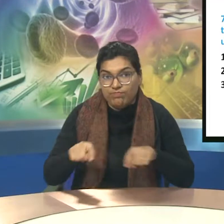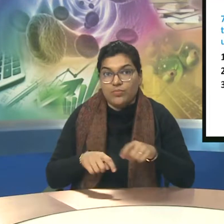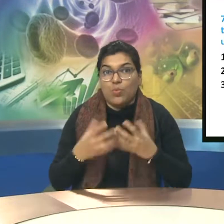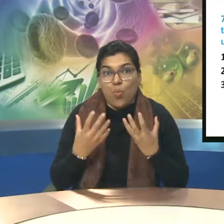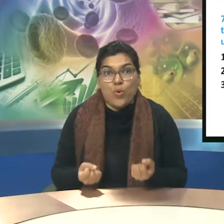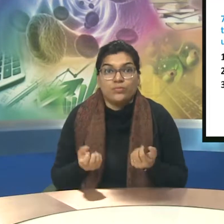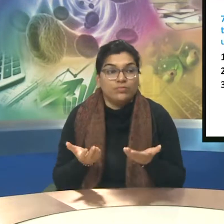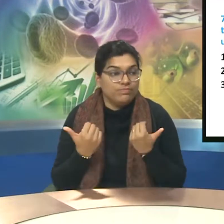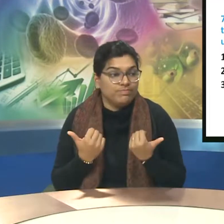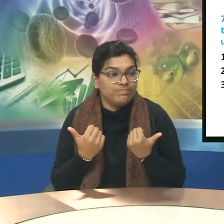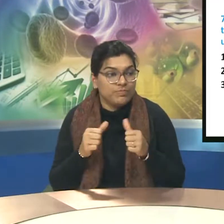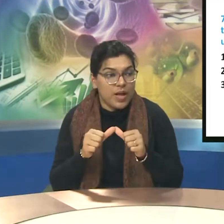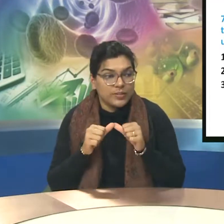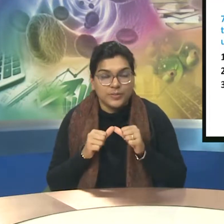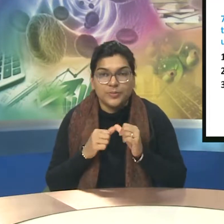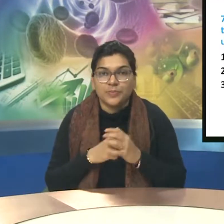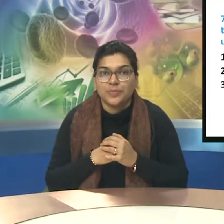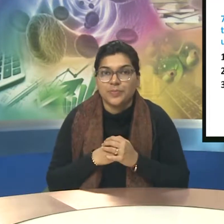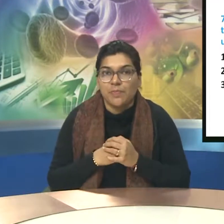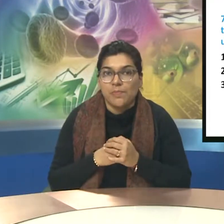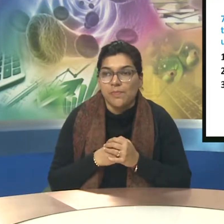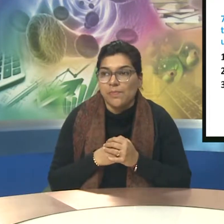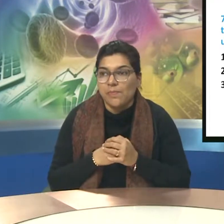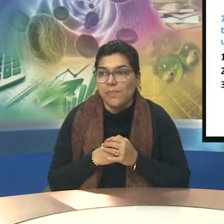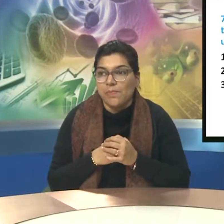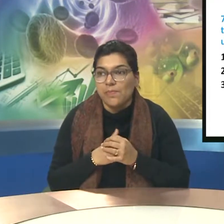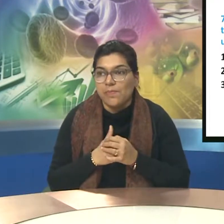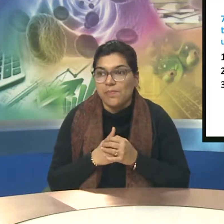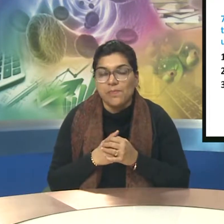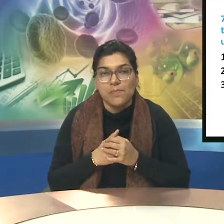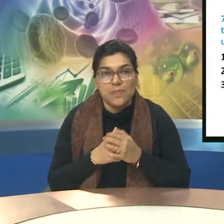Please write your answers in chat box.